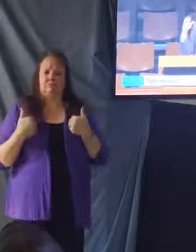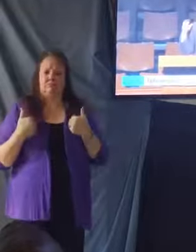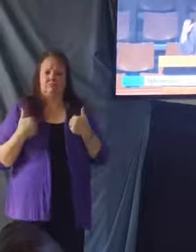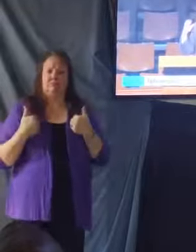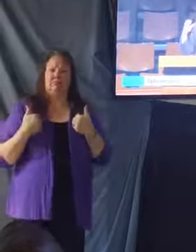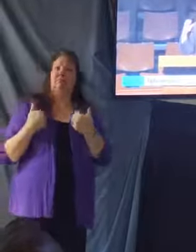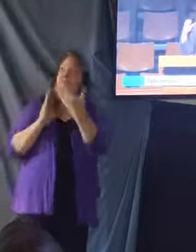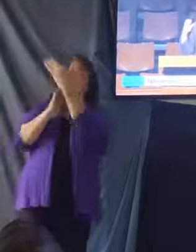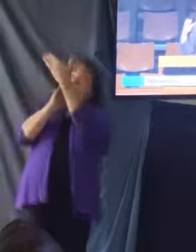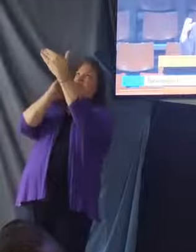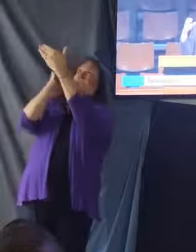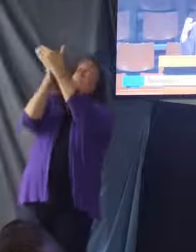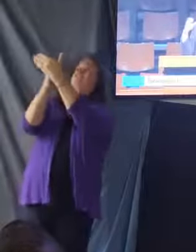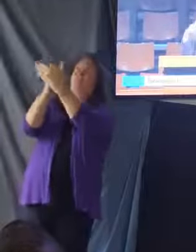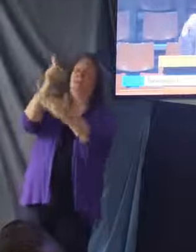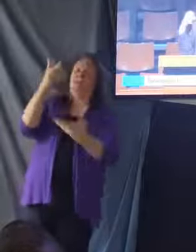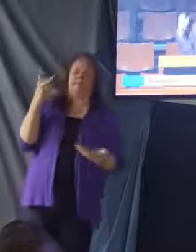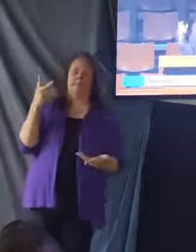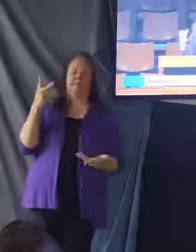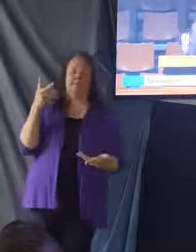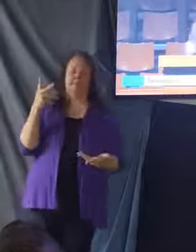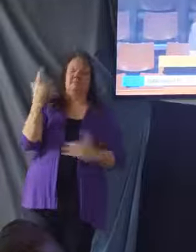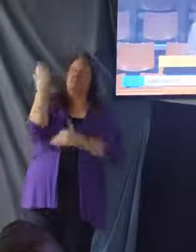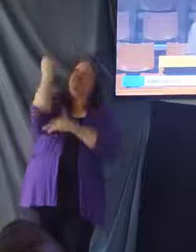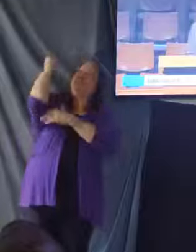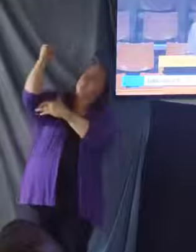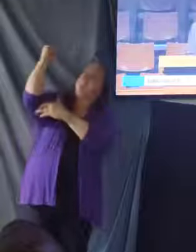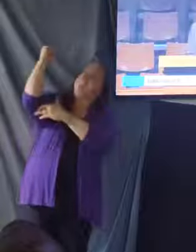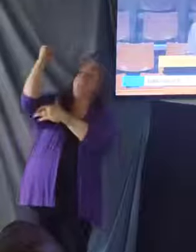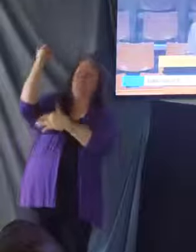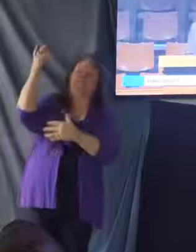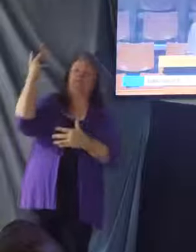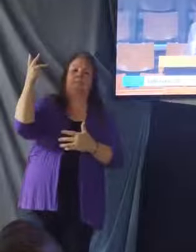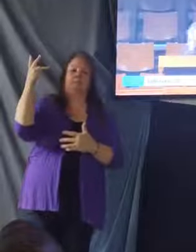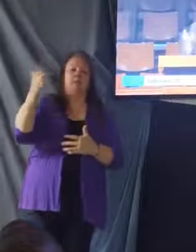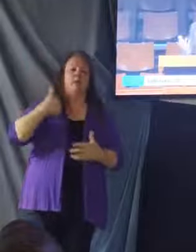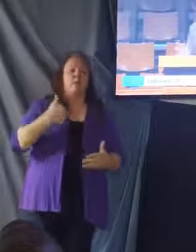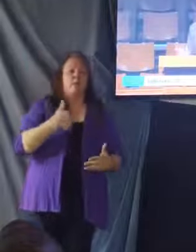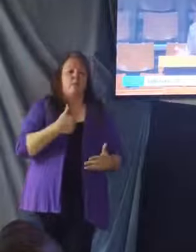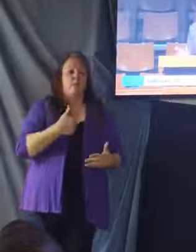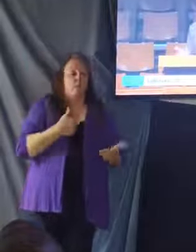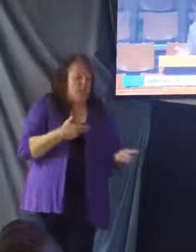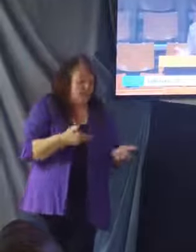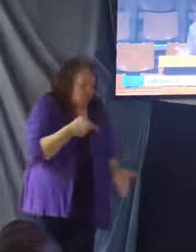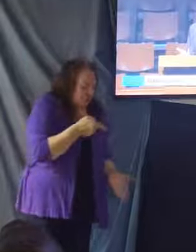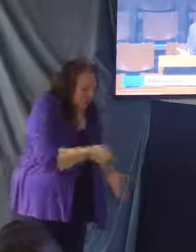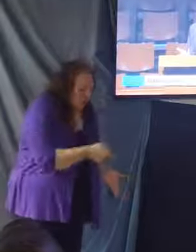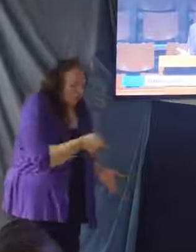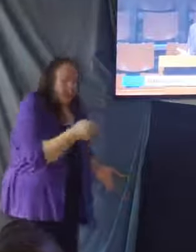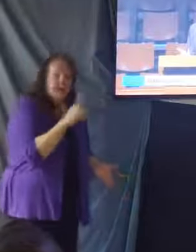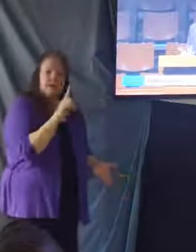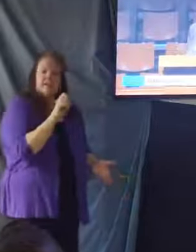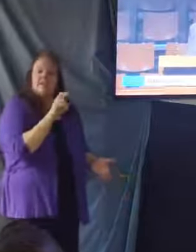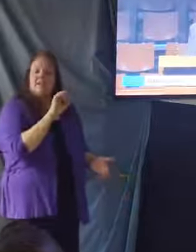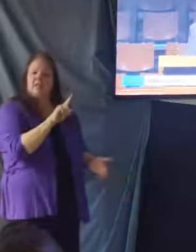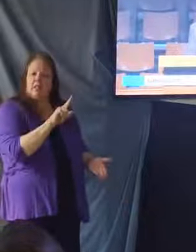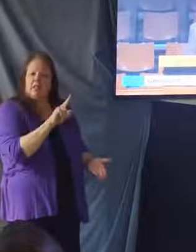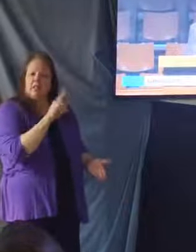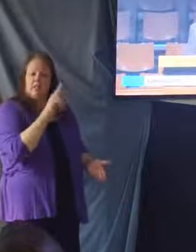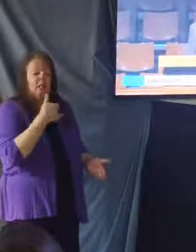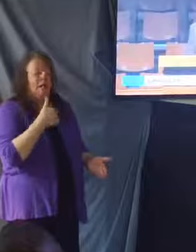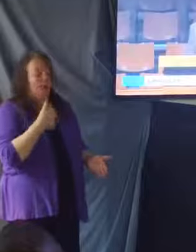the enemies of God. We were in rebellion against God. We were serving the devil. That's what he says.